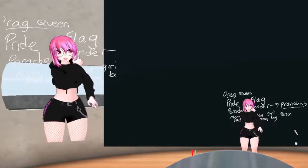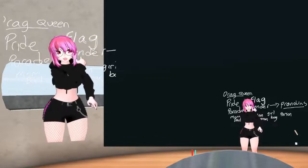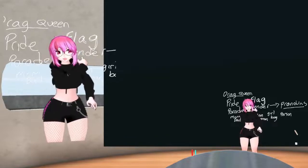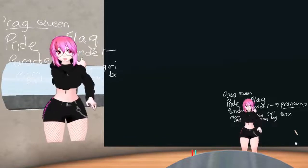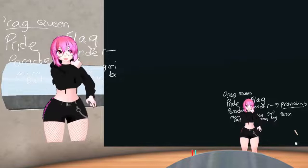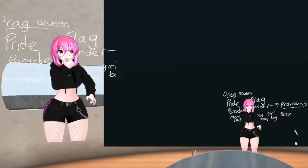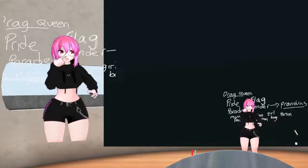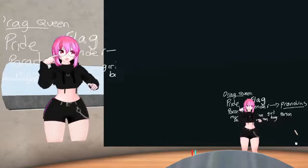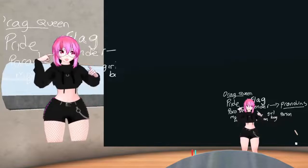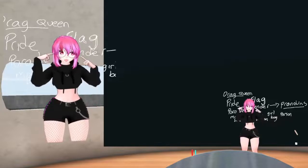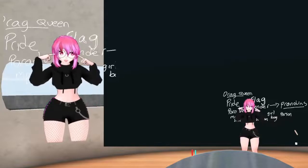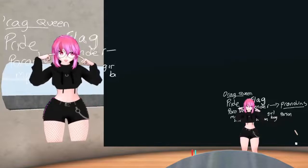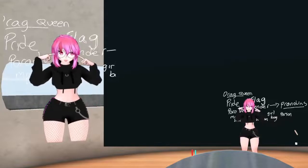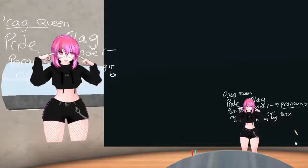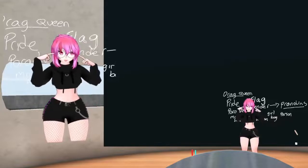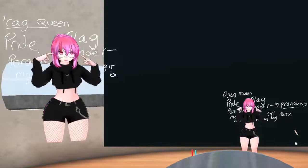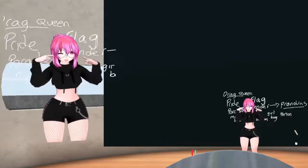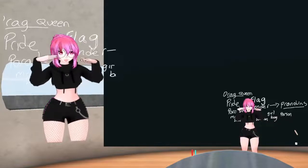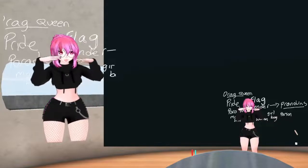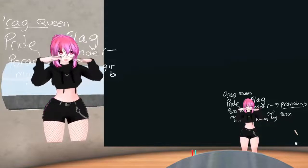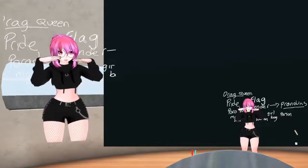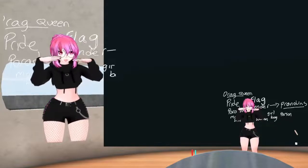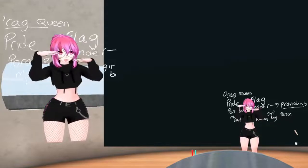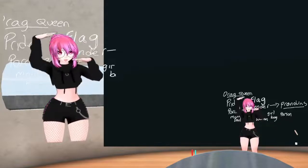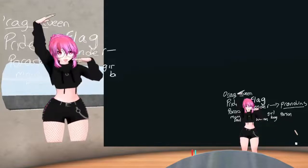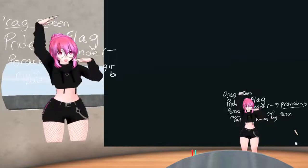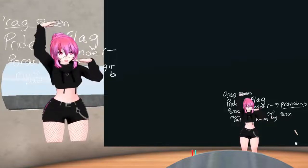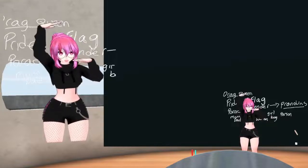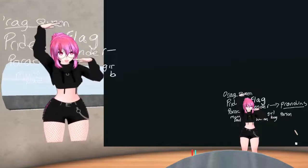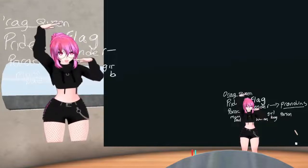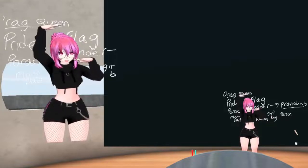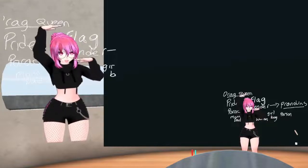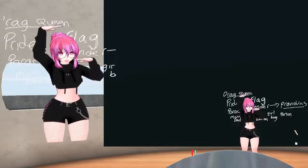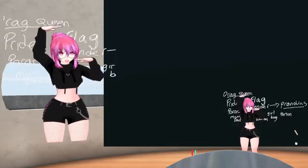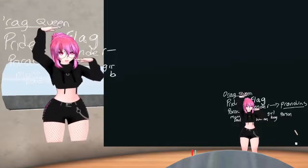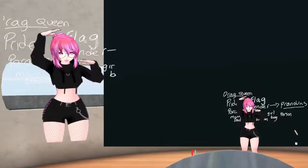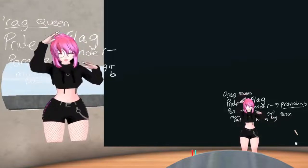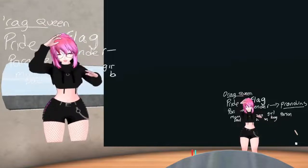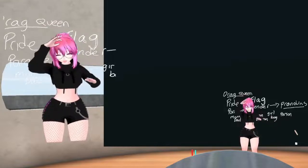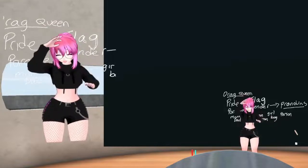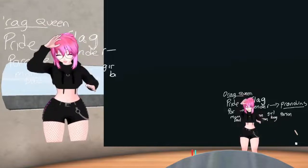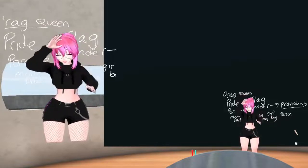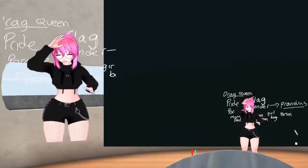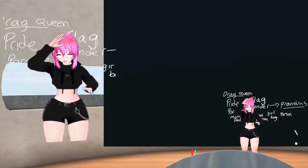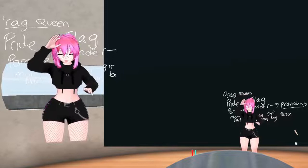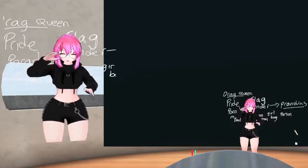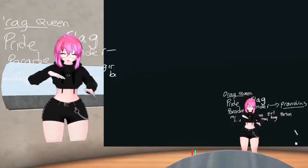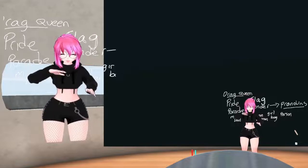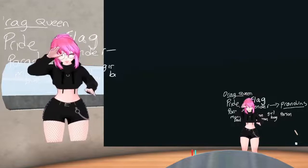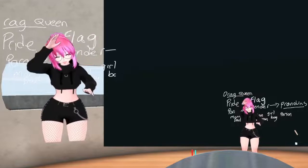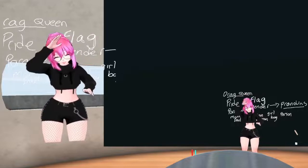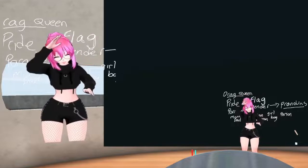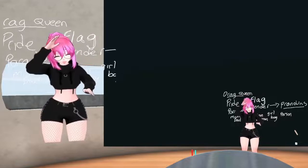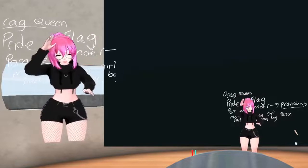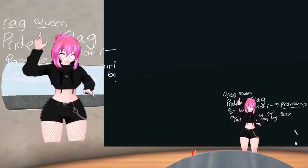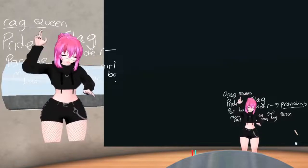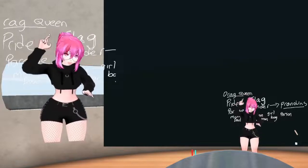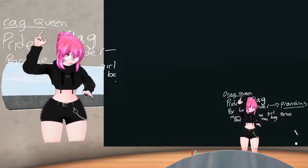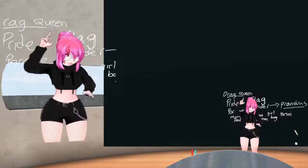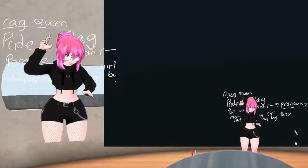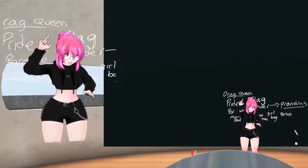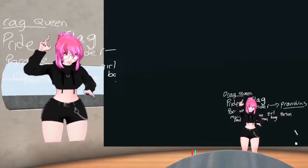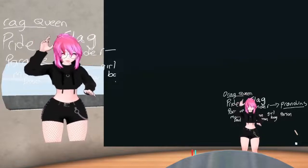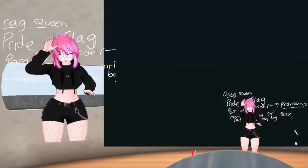eyes across your nose from ear to ear. And then everything above that line is going to be masculine. So man,